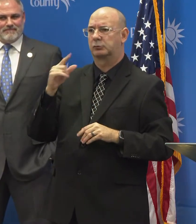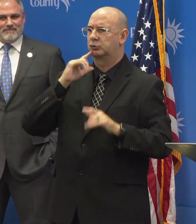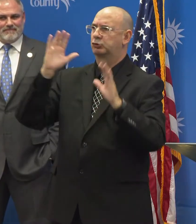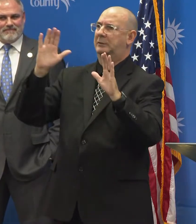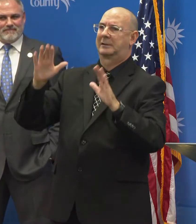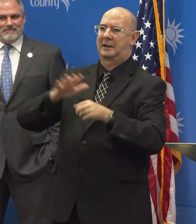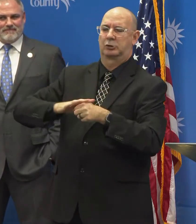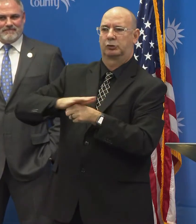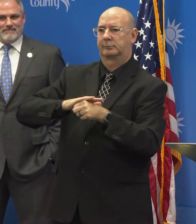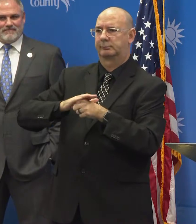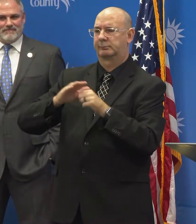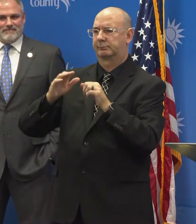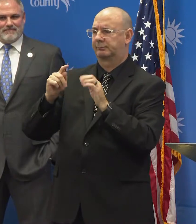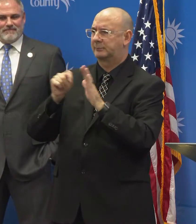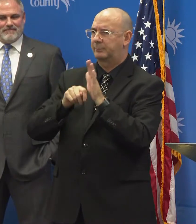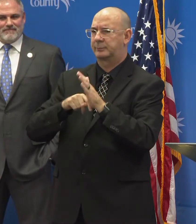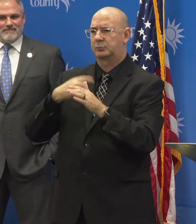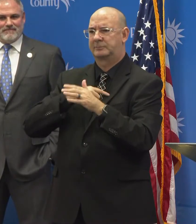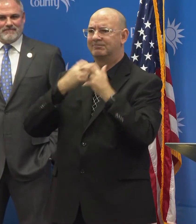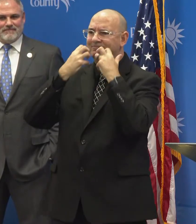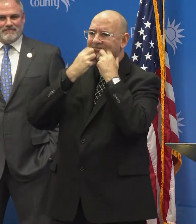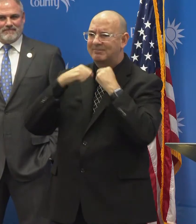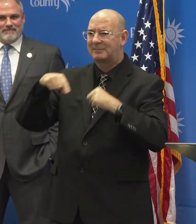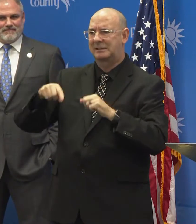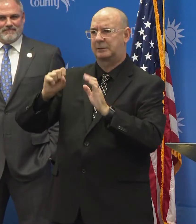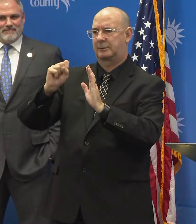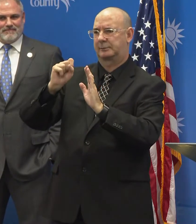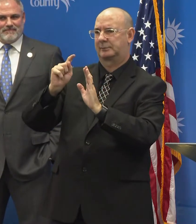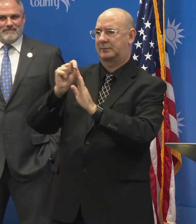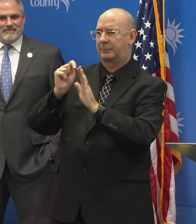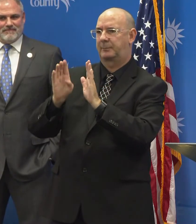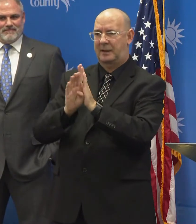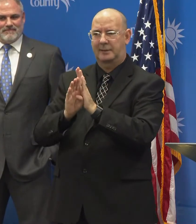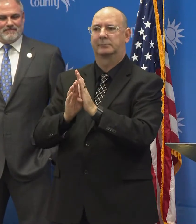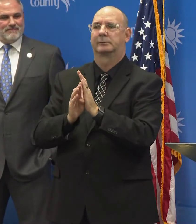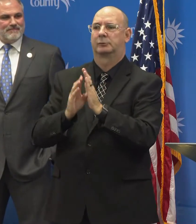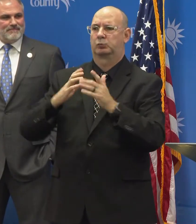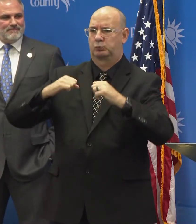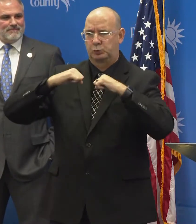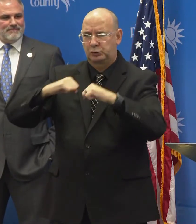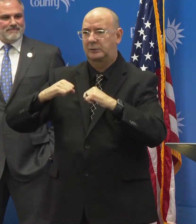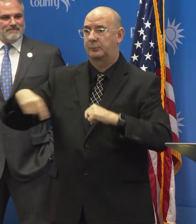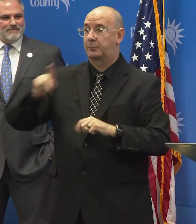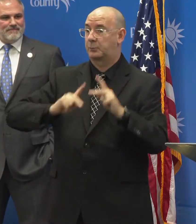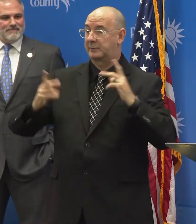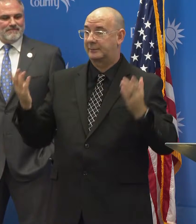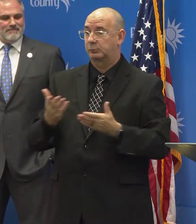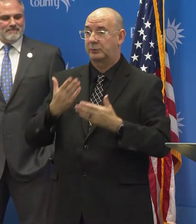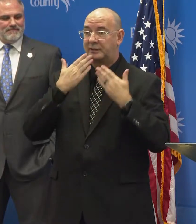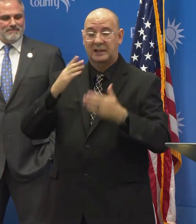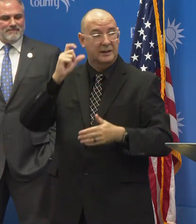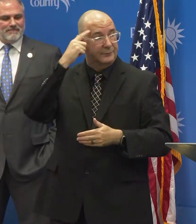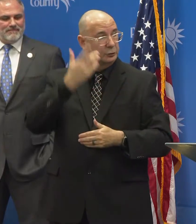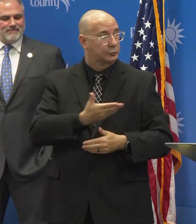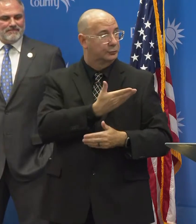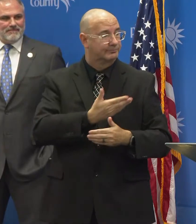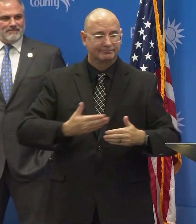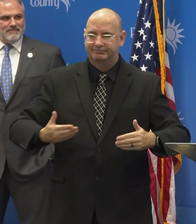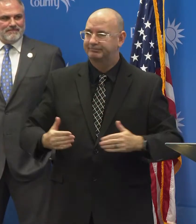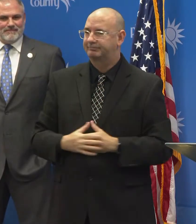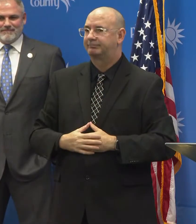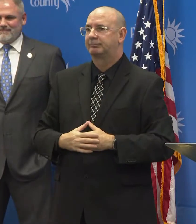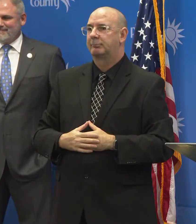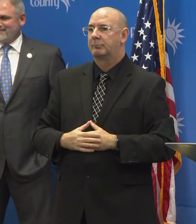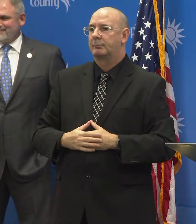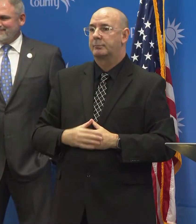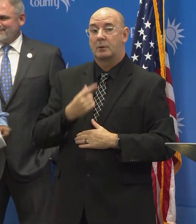power to prepare and protect Floridians in this area. And thank you so much, Governor, for your leadership during this time. All right, now, Mayor,